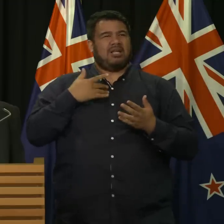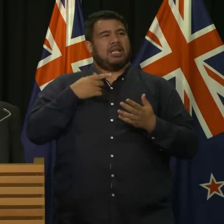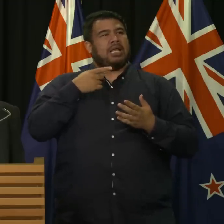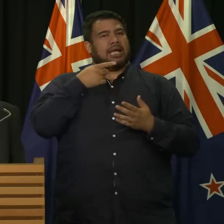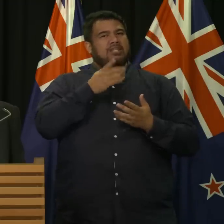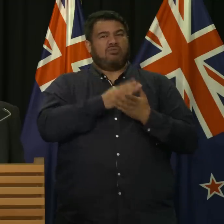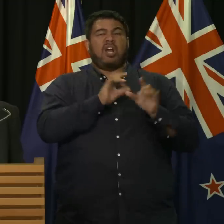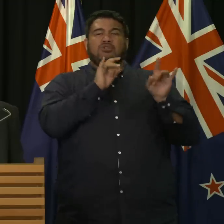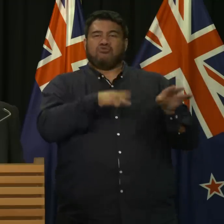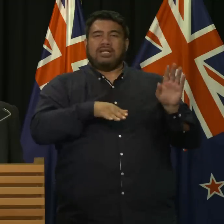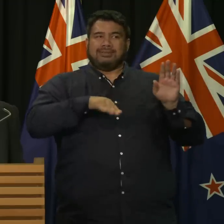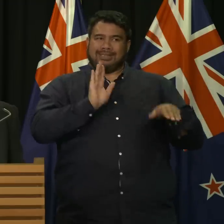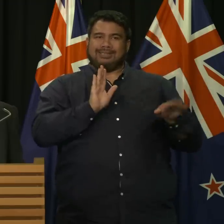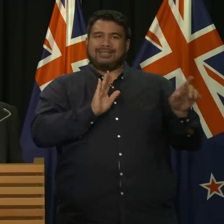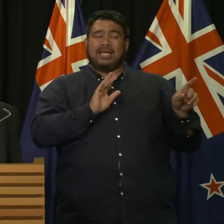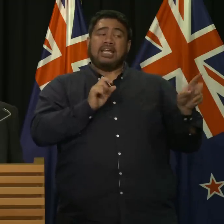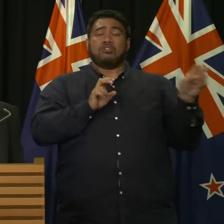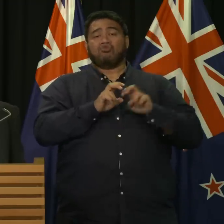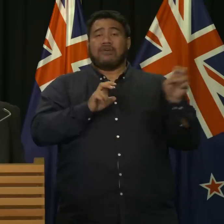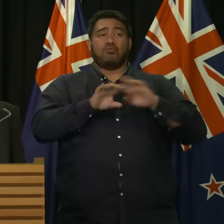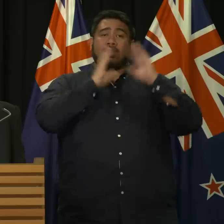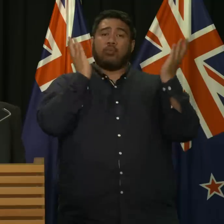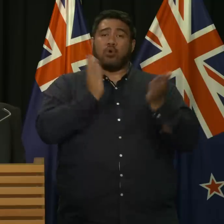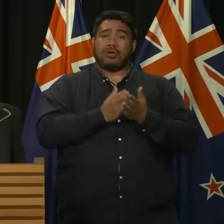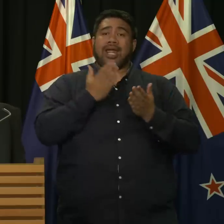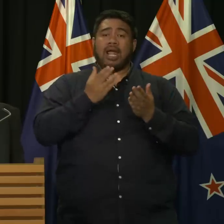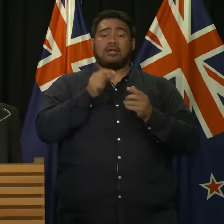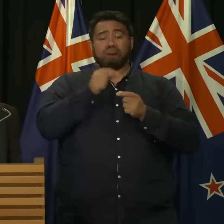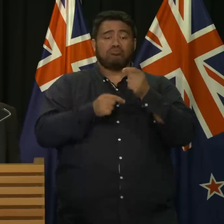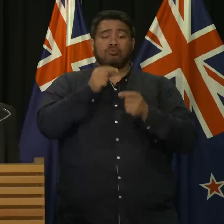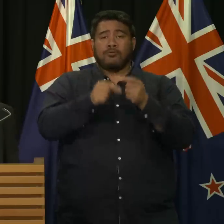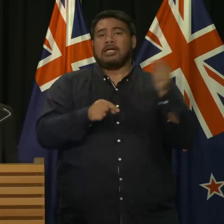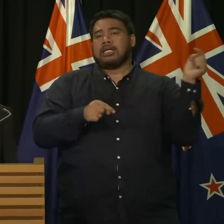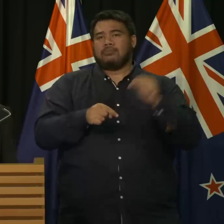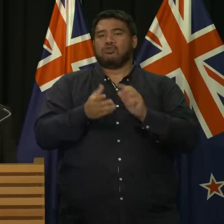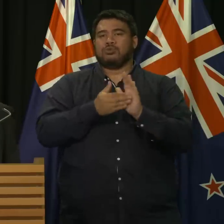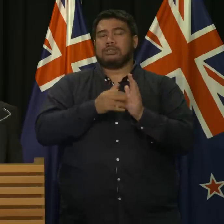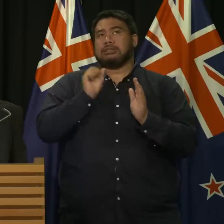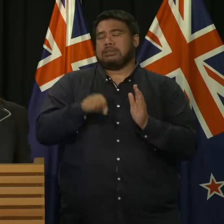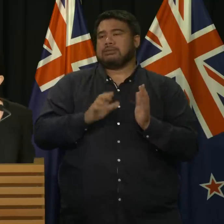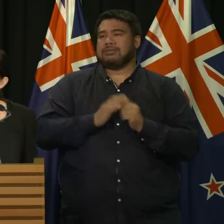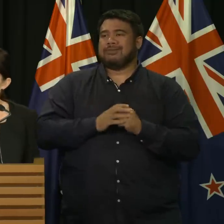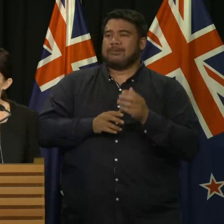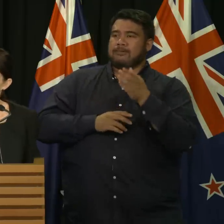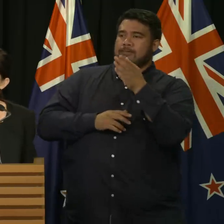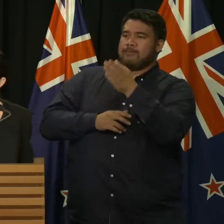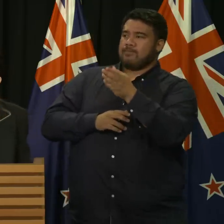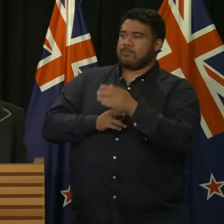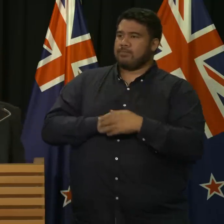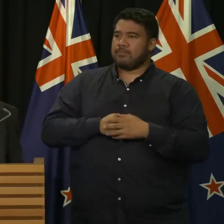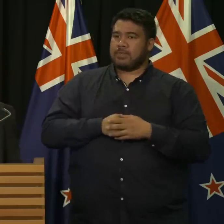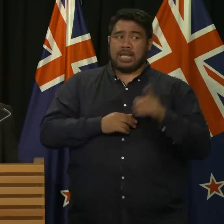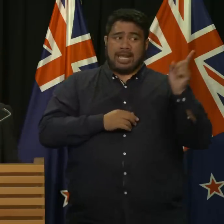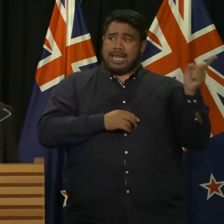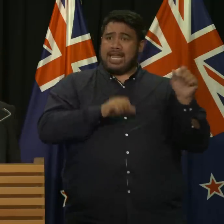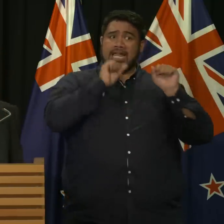an Australian citizen who travelled internationally and periodically spent time here in New Zealand. To name any of the other countries he